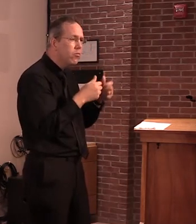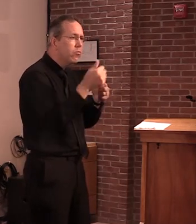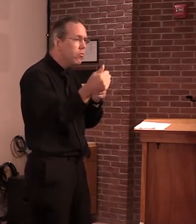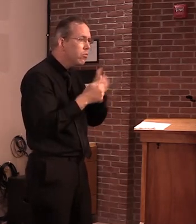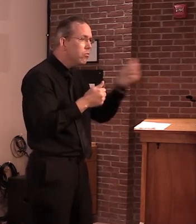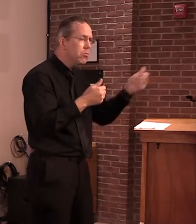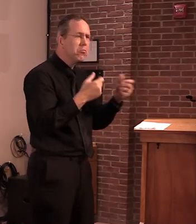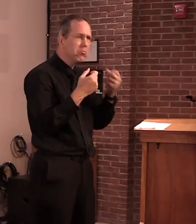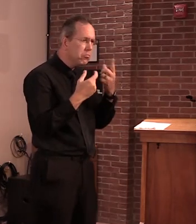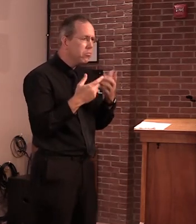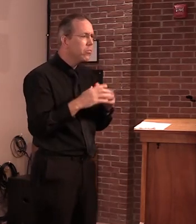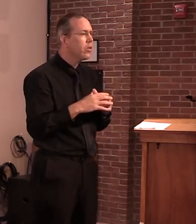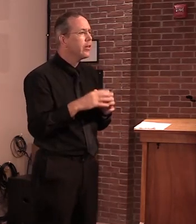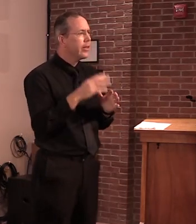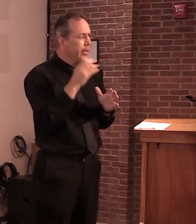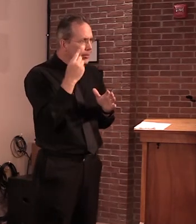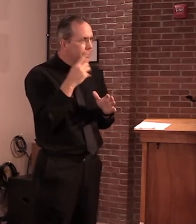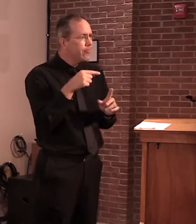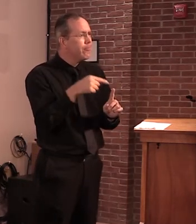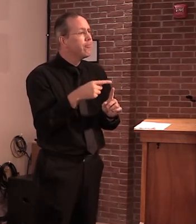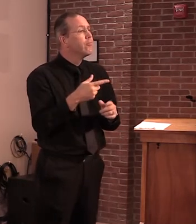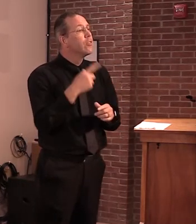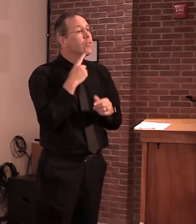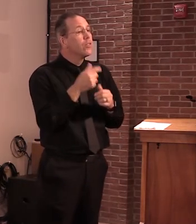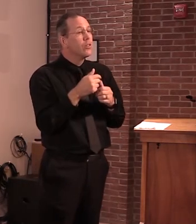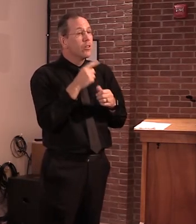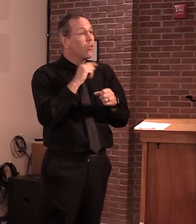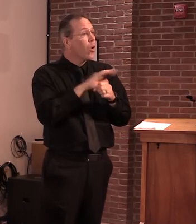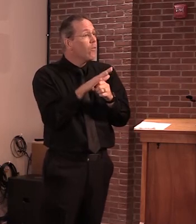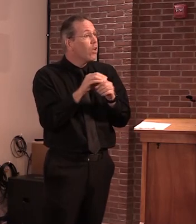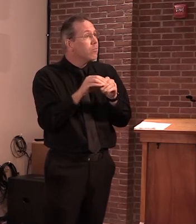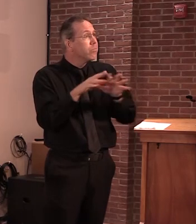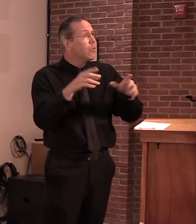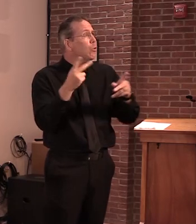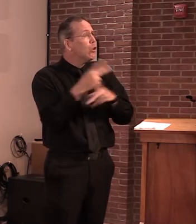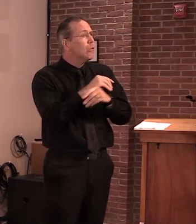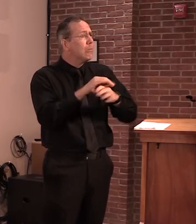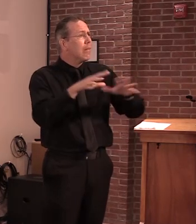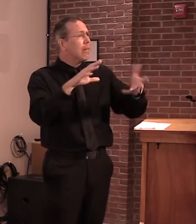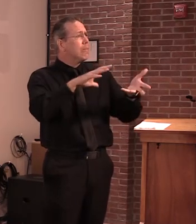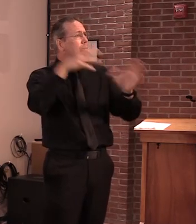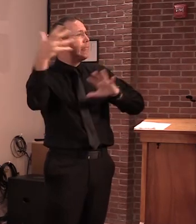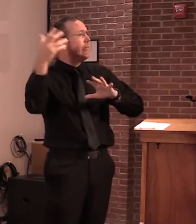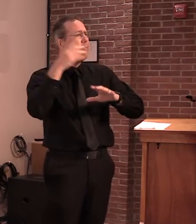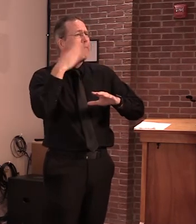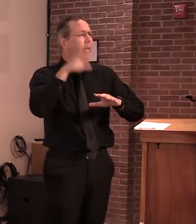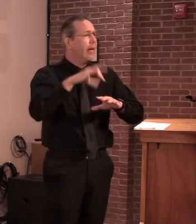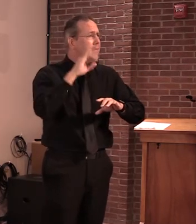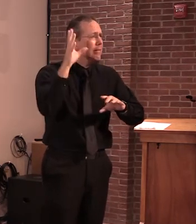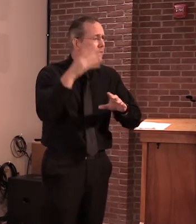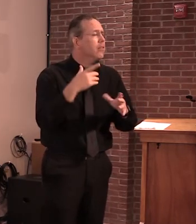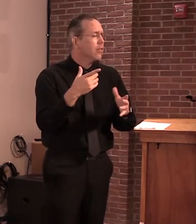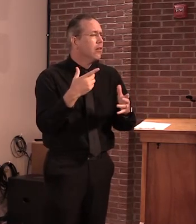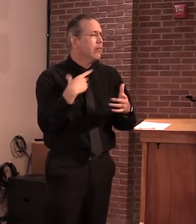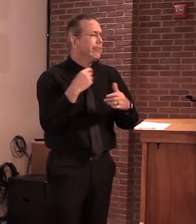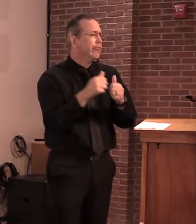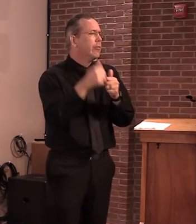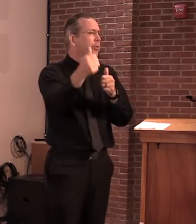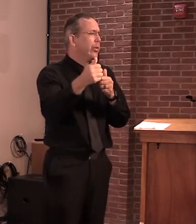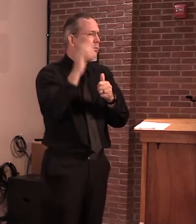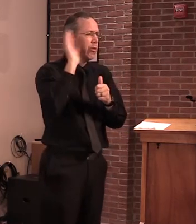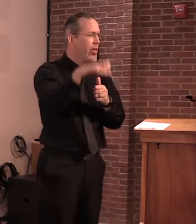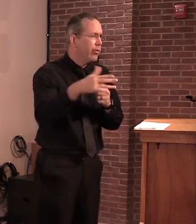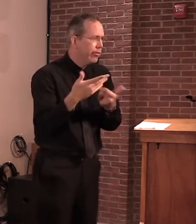schools, particularly if we have changes in the virus conditions that warrant it, but also, as I mentioned, some of the logistical concerns of